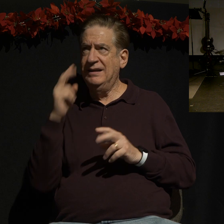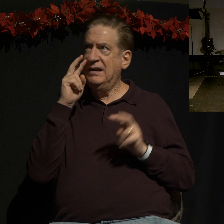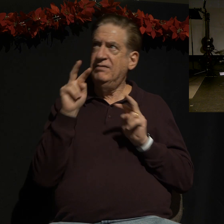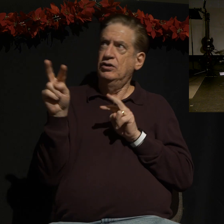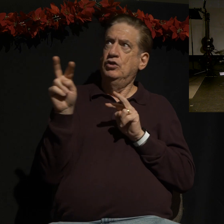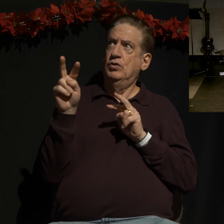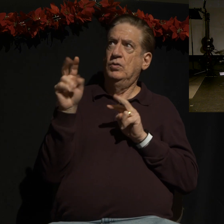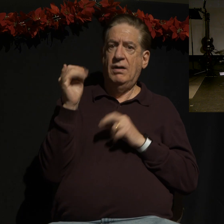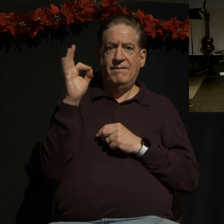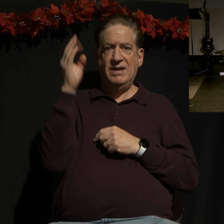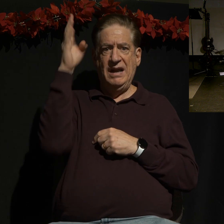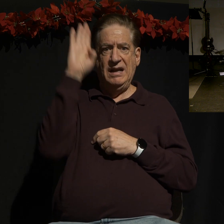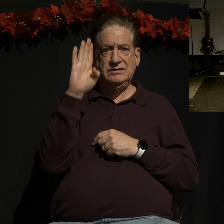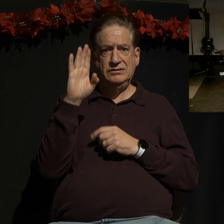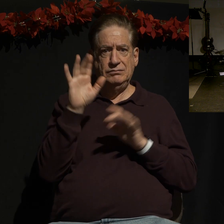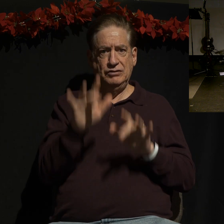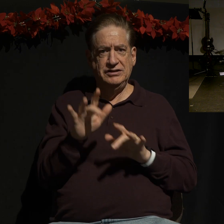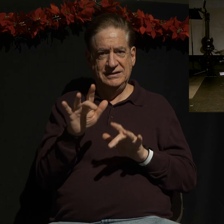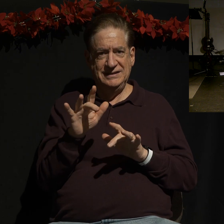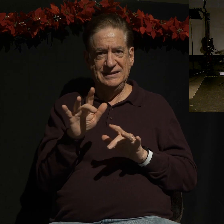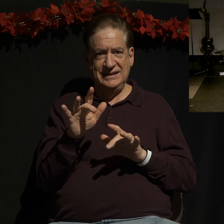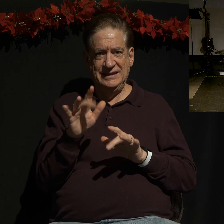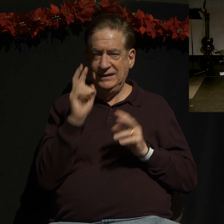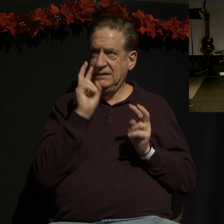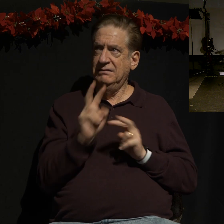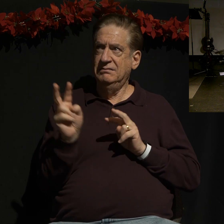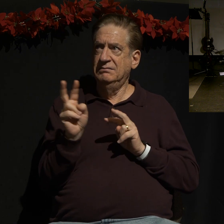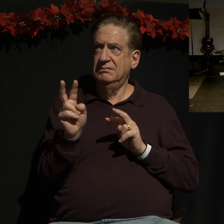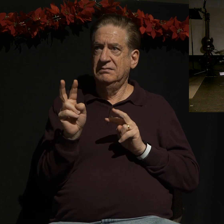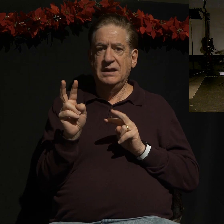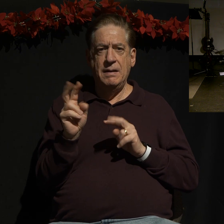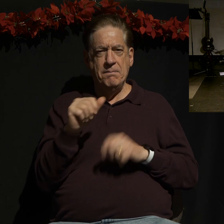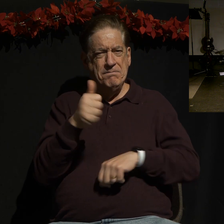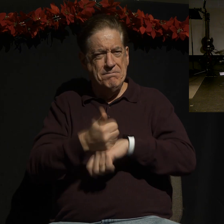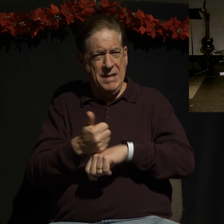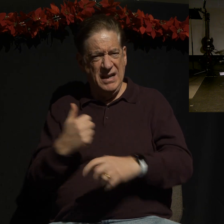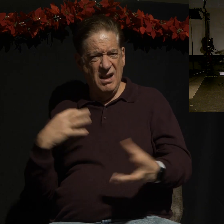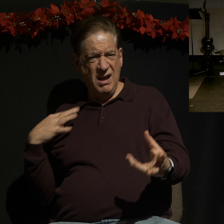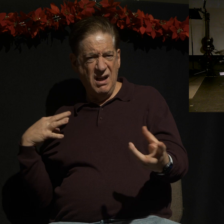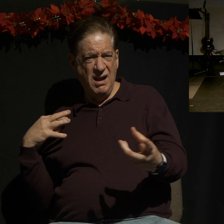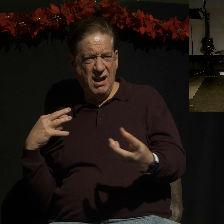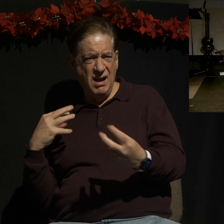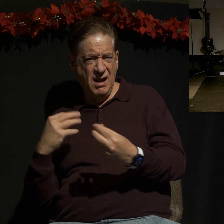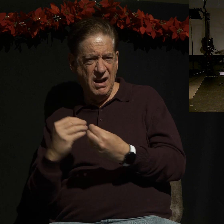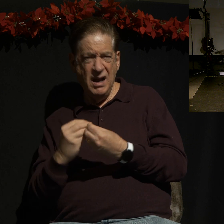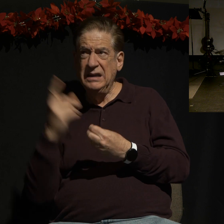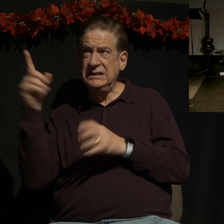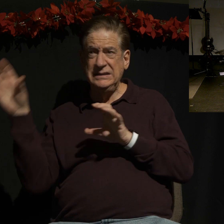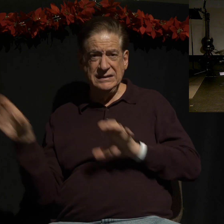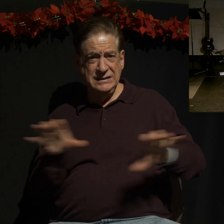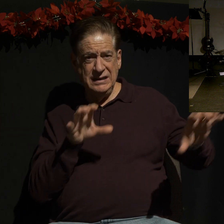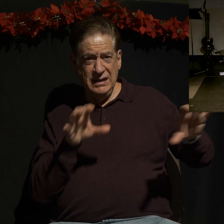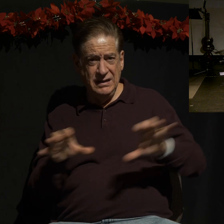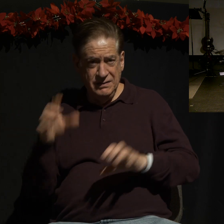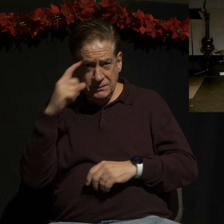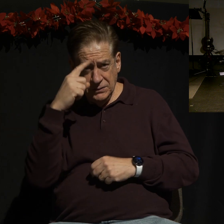in the view of God's mercies. Based off of everything that he has done for